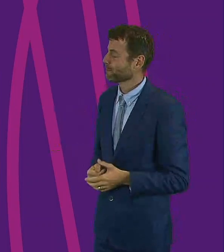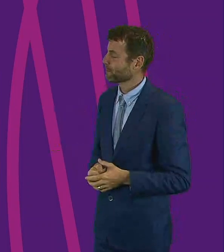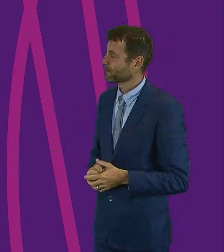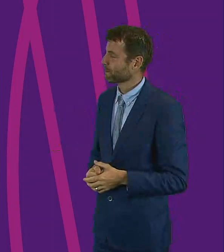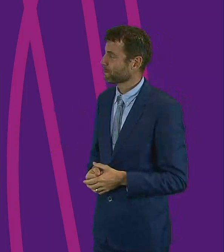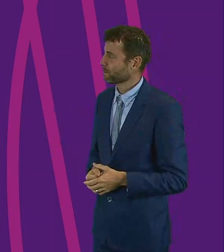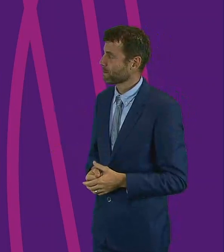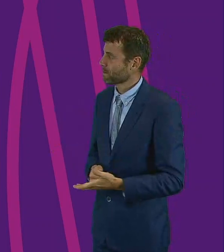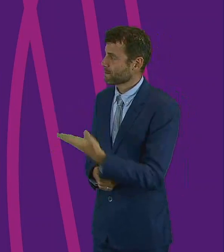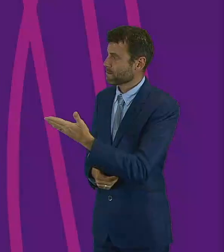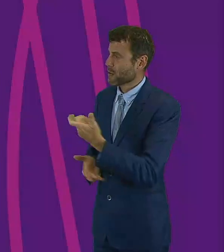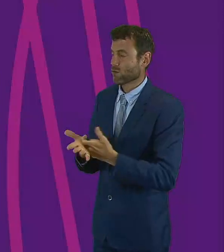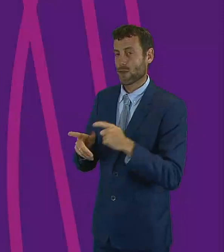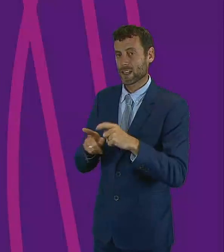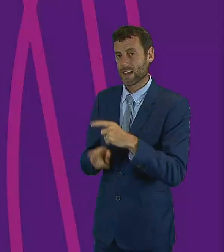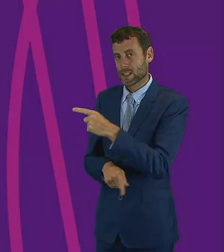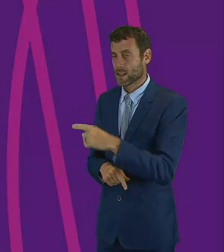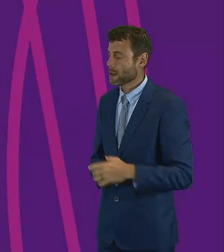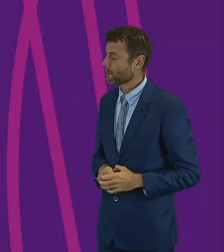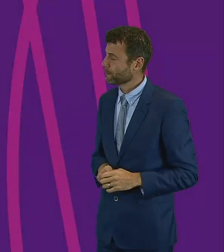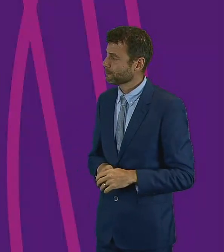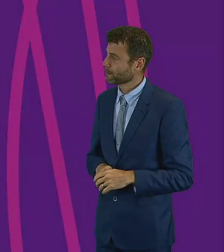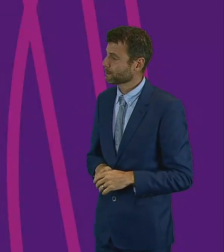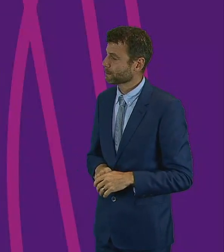Ruth Davidson.